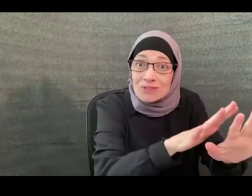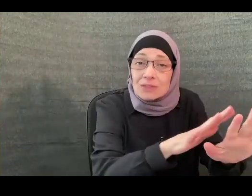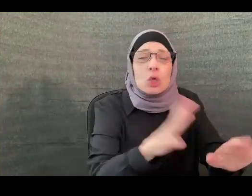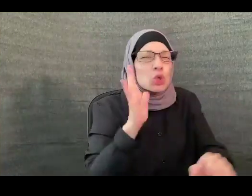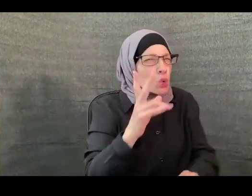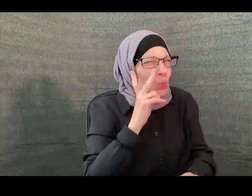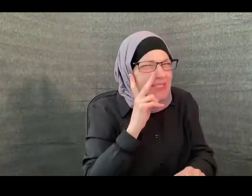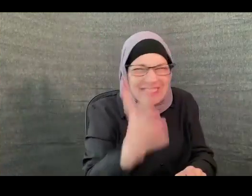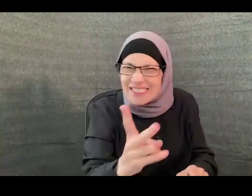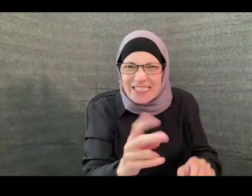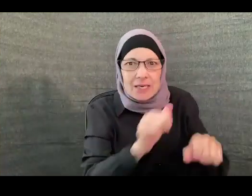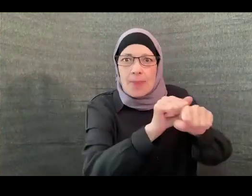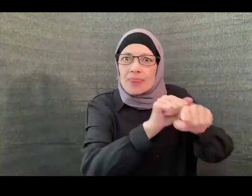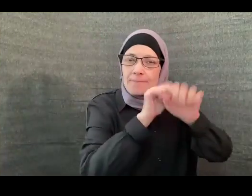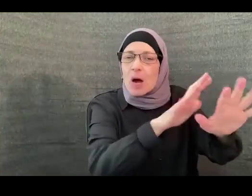out of the awe